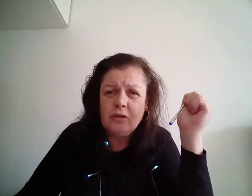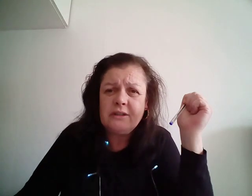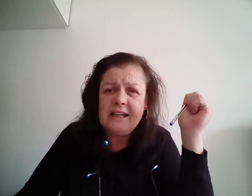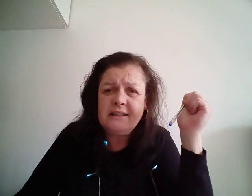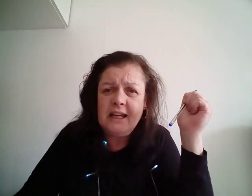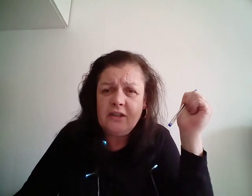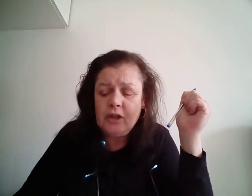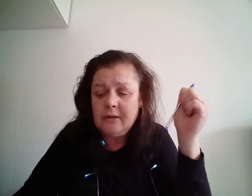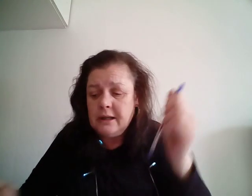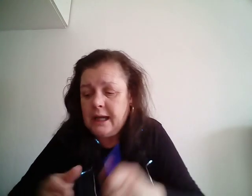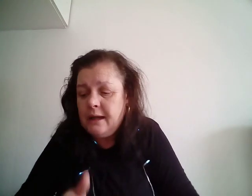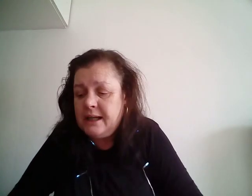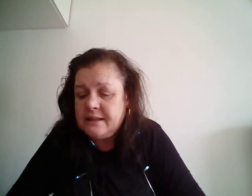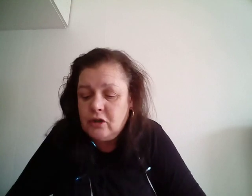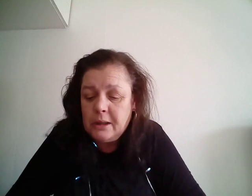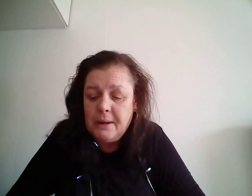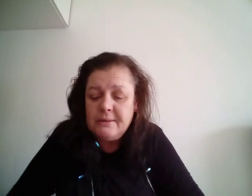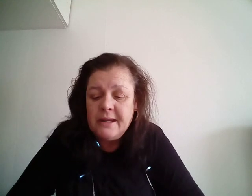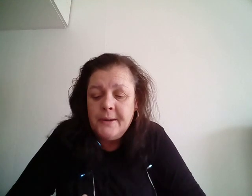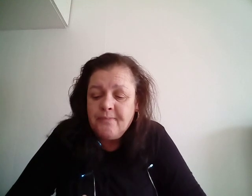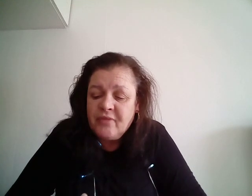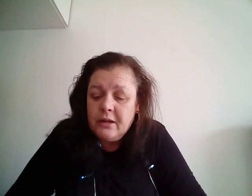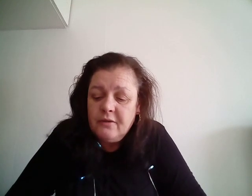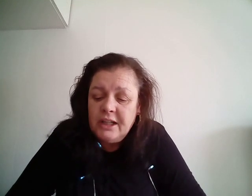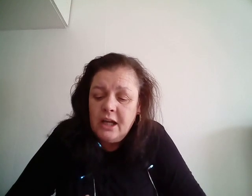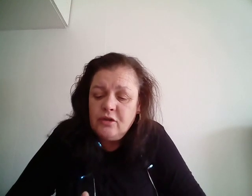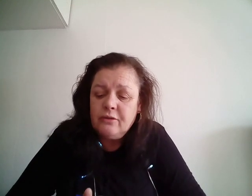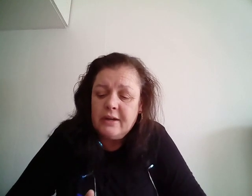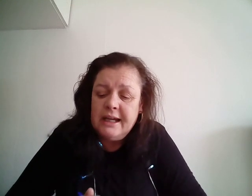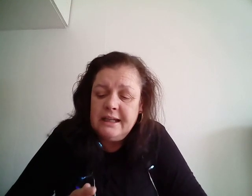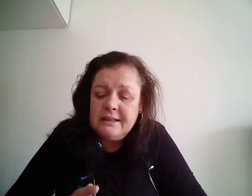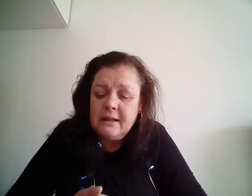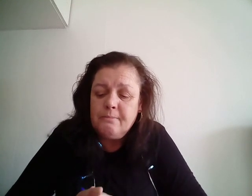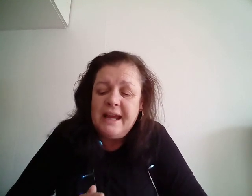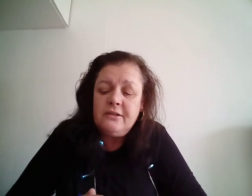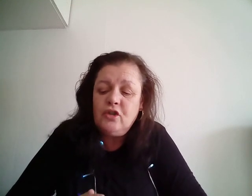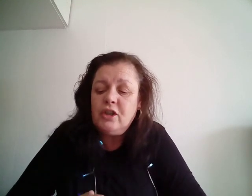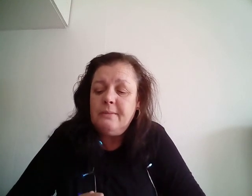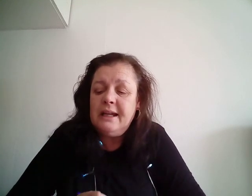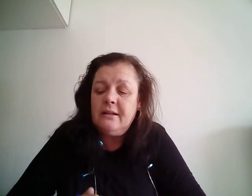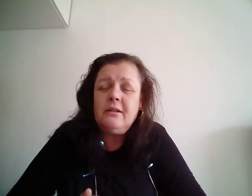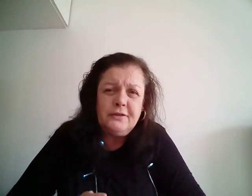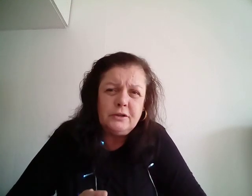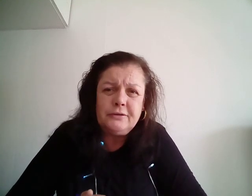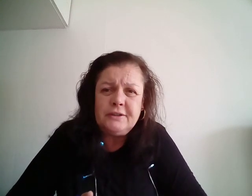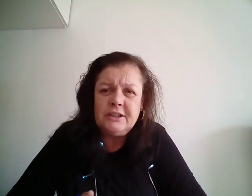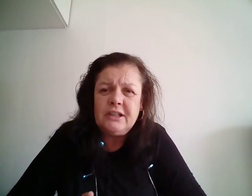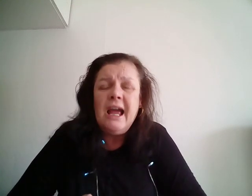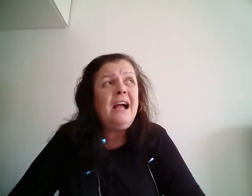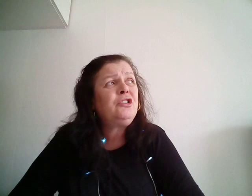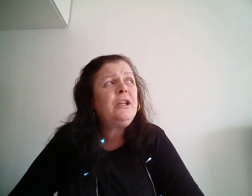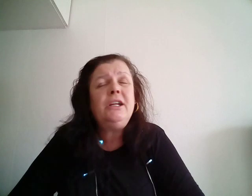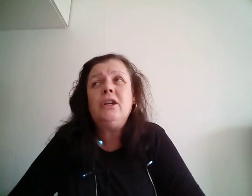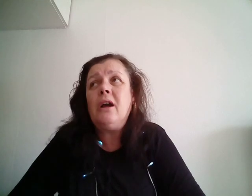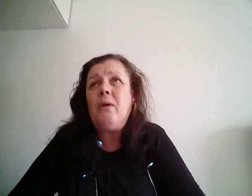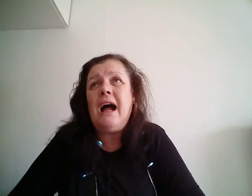your destination. Okay, my delicious little babies. The video should read Benjamin Fulford. Actually, you know what? I